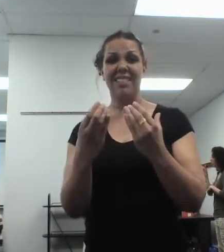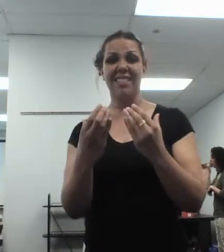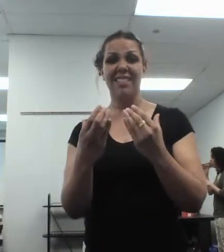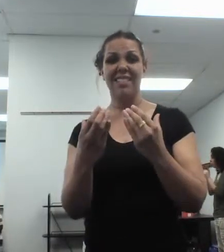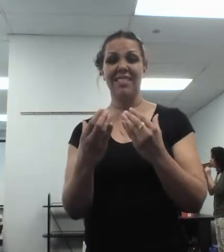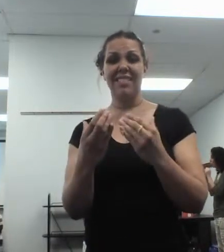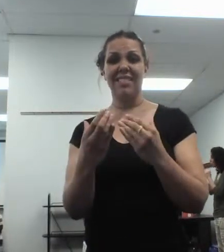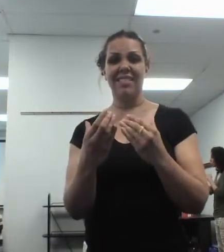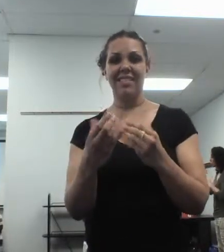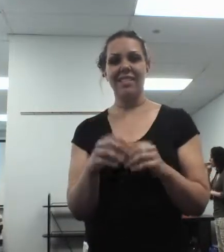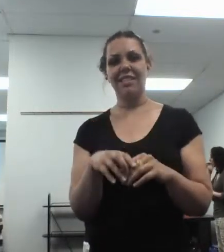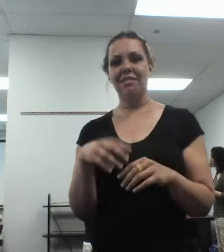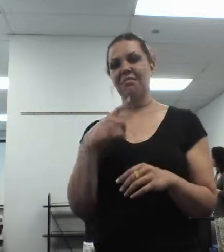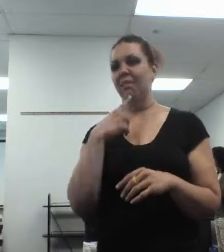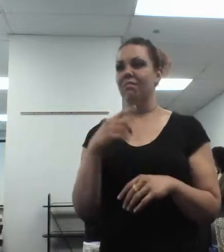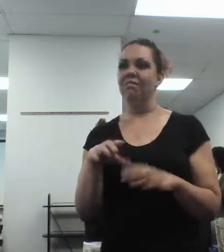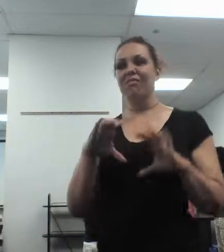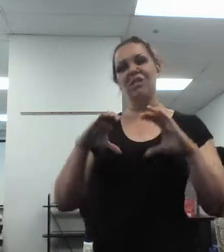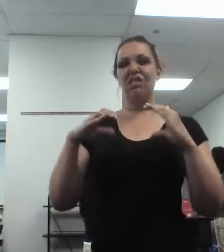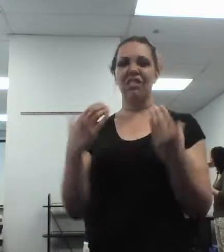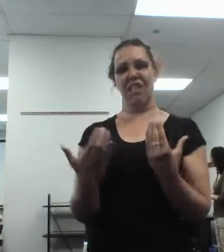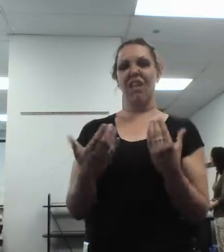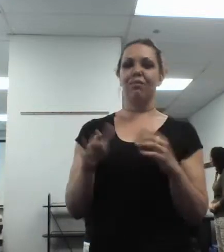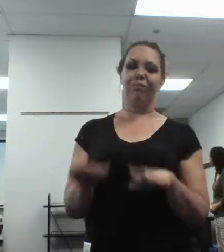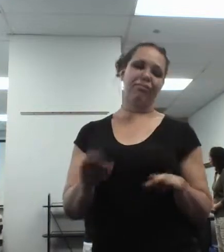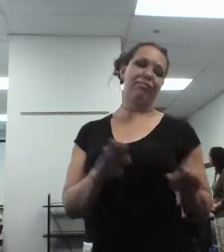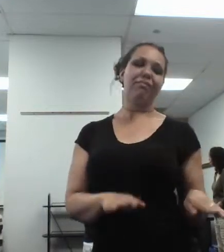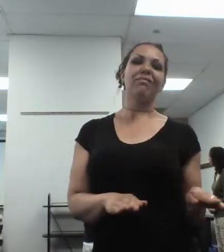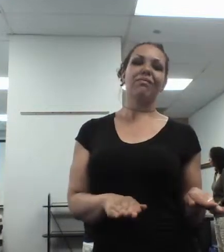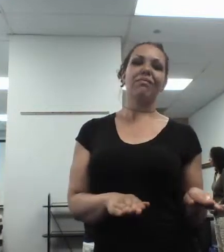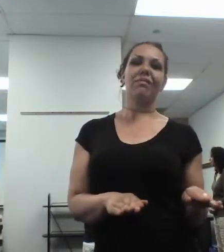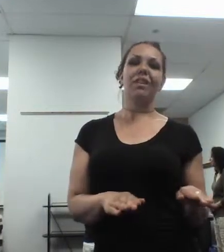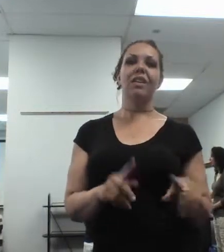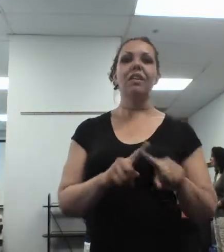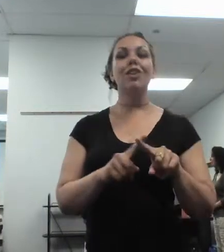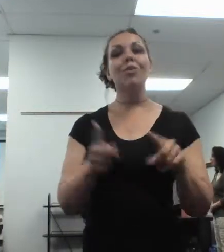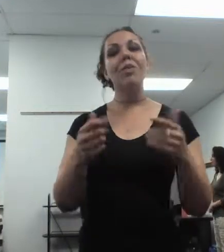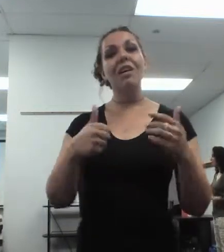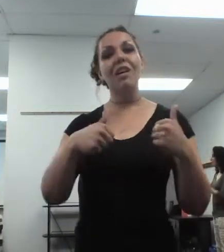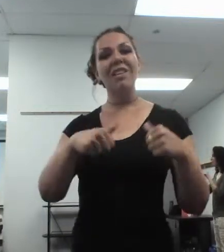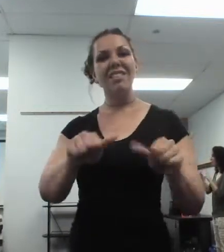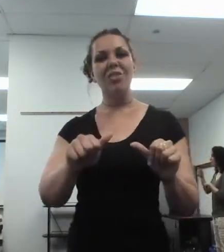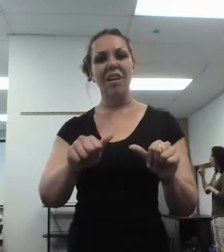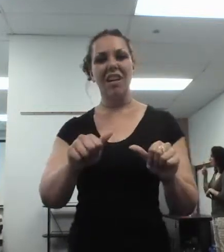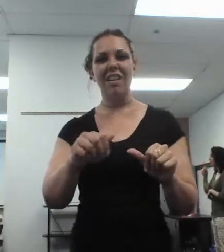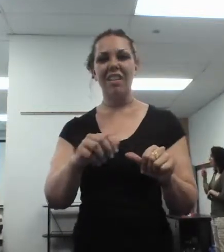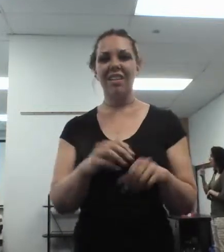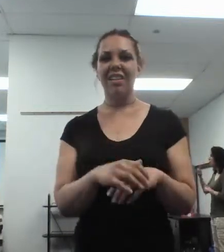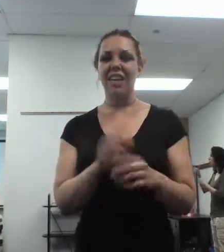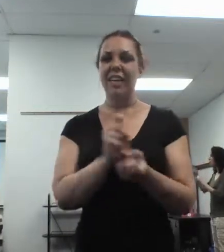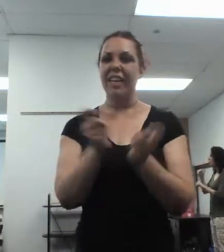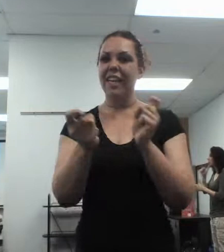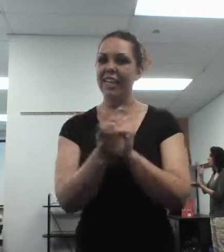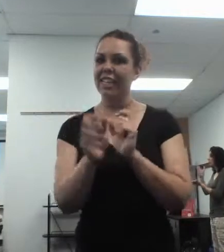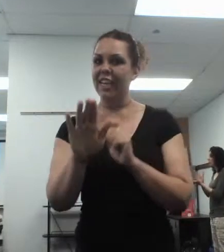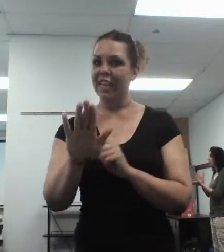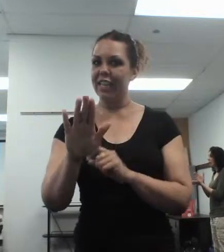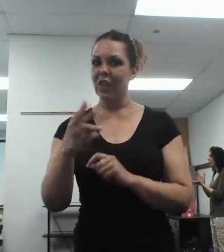in class. But try to get out of that habit of commenting on your own work, because that will become a habit too, and it'll be harder to break